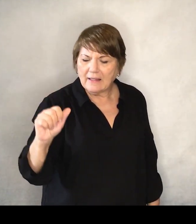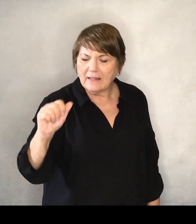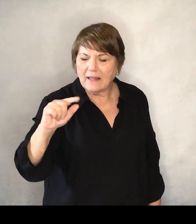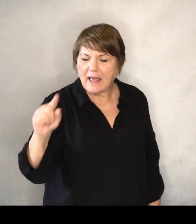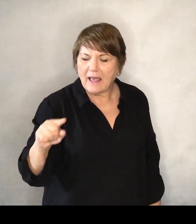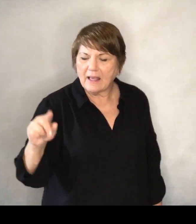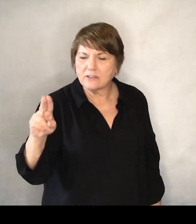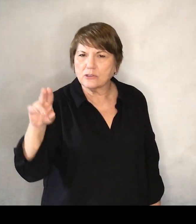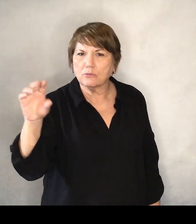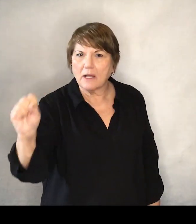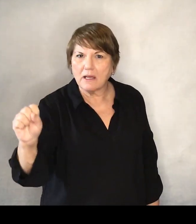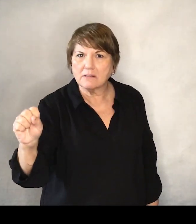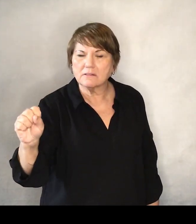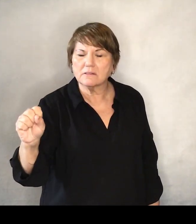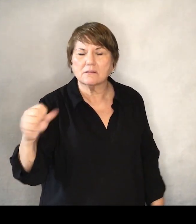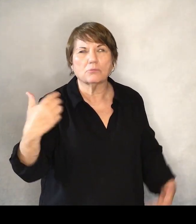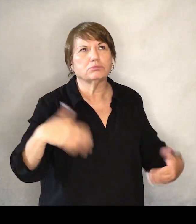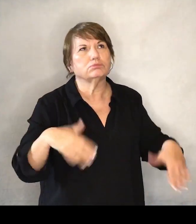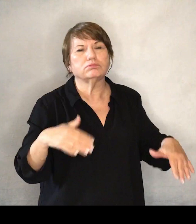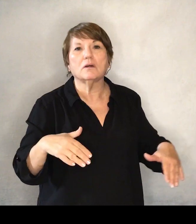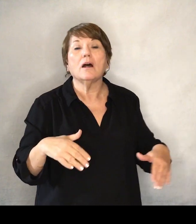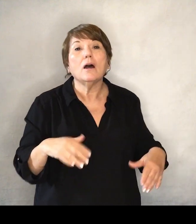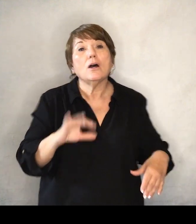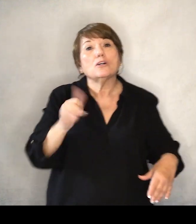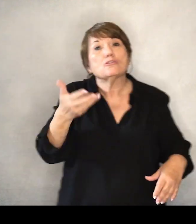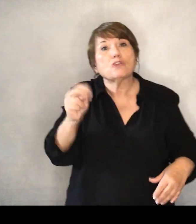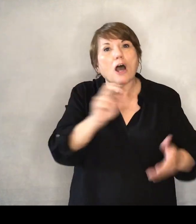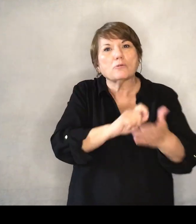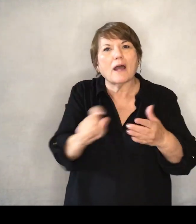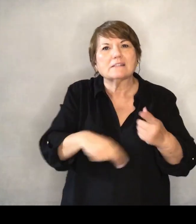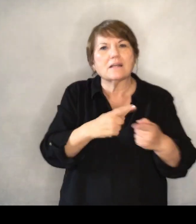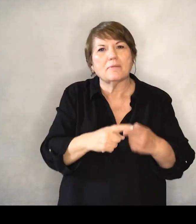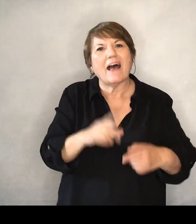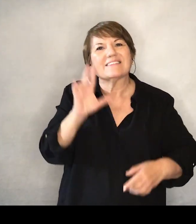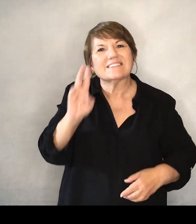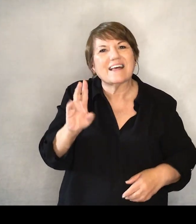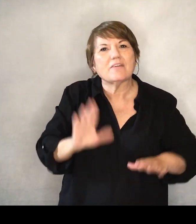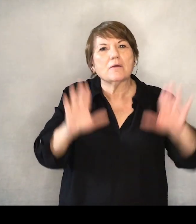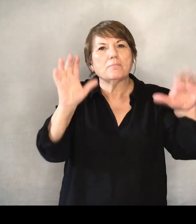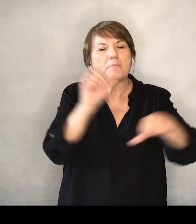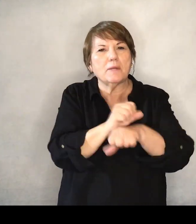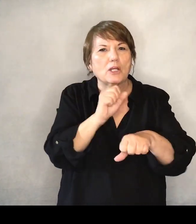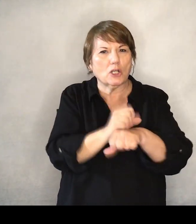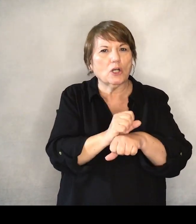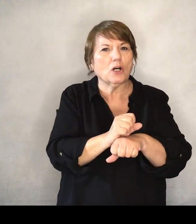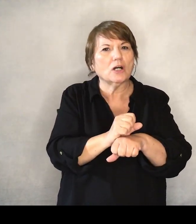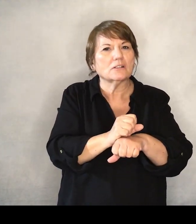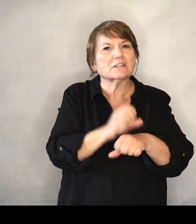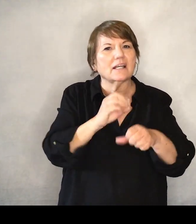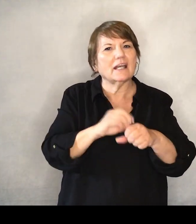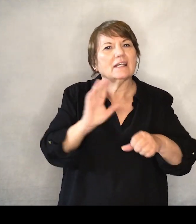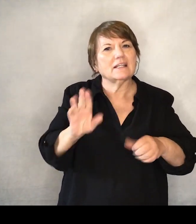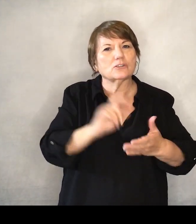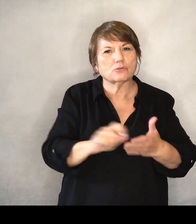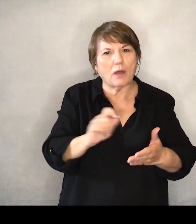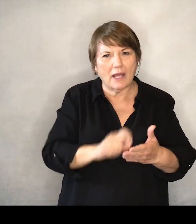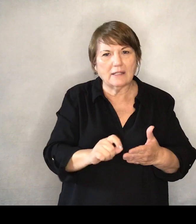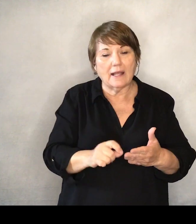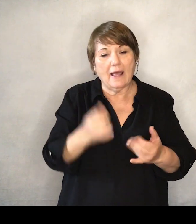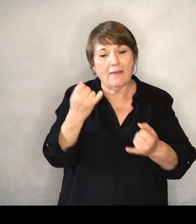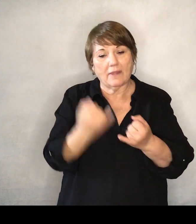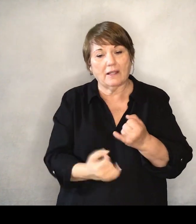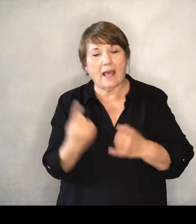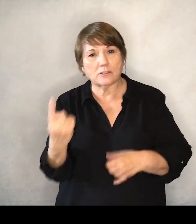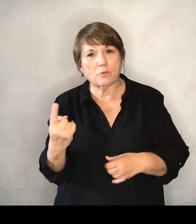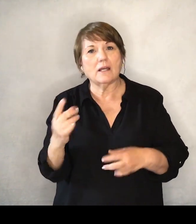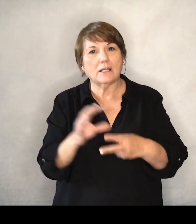only one of seven miracles that John chose to highlight in his gospel. And it is actually the last one that